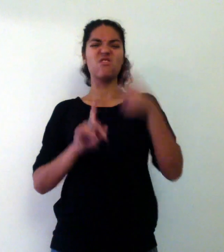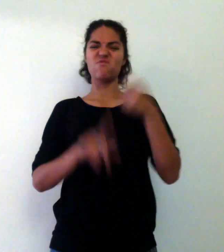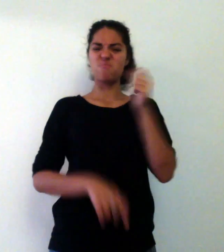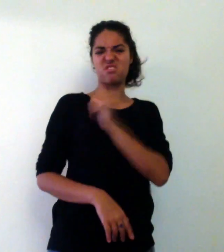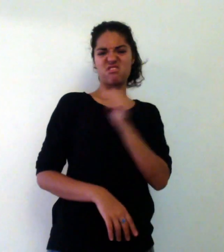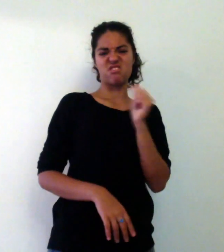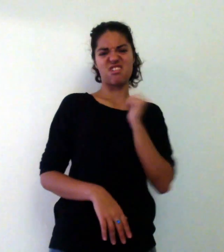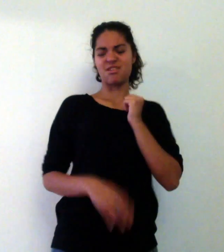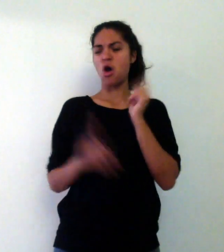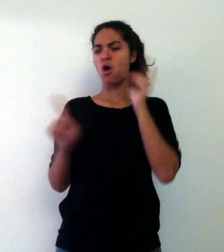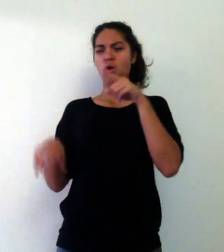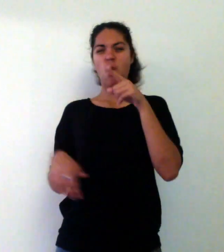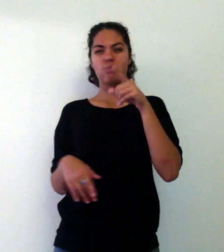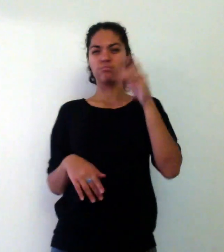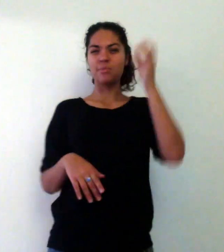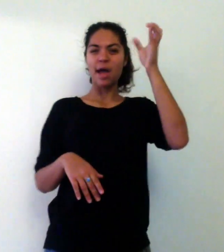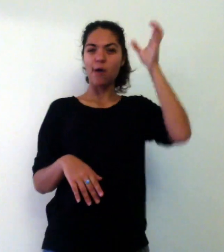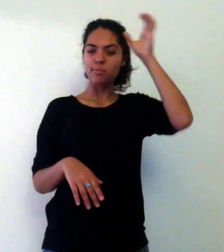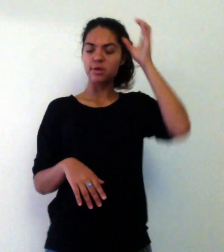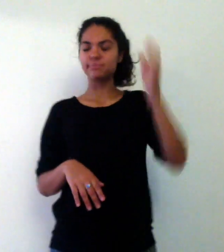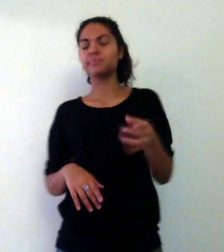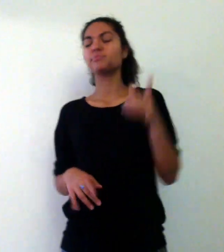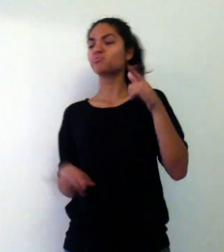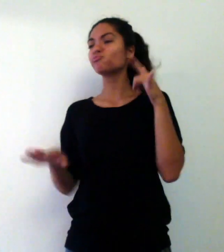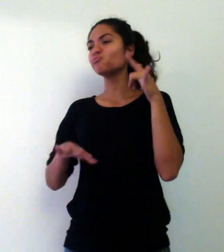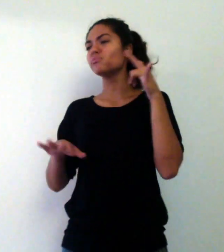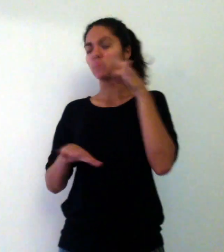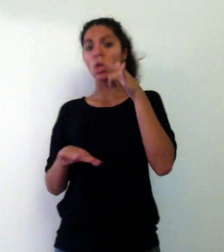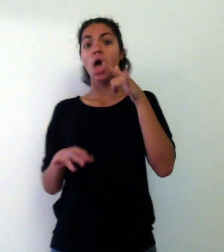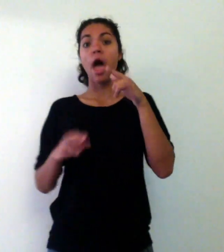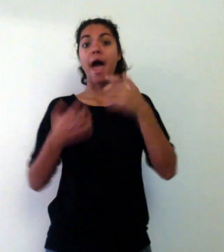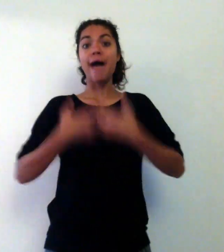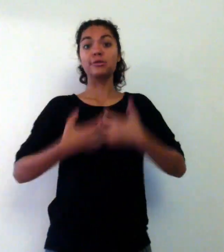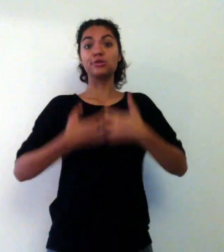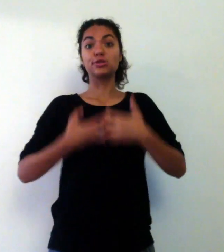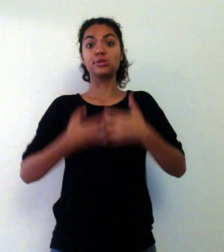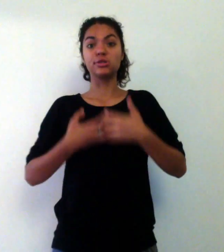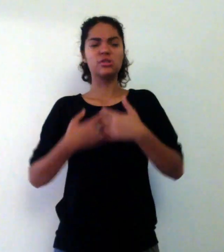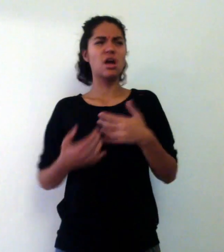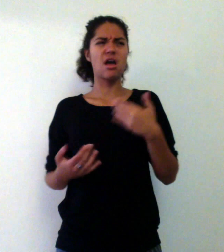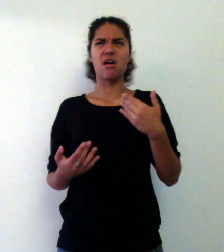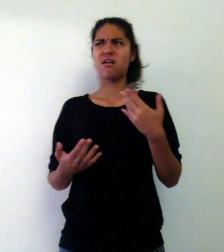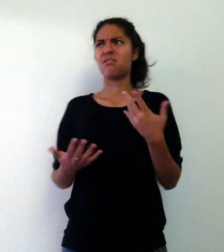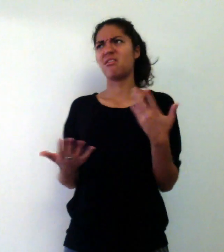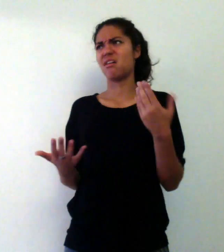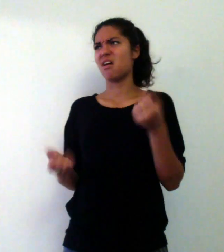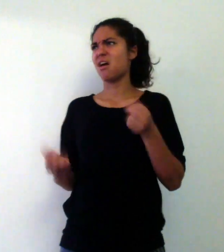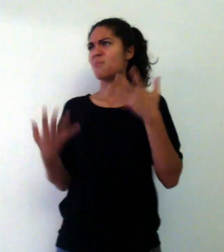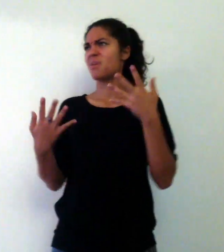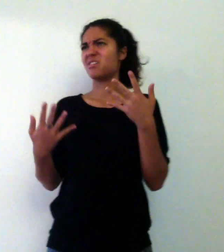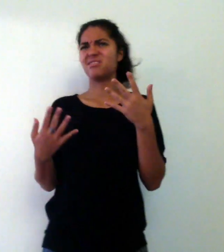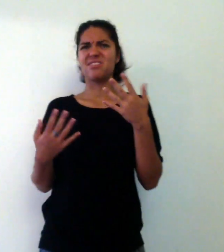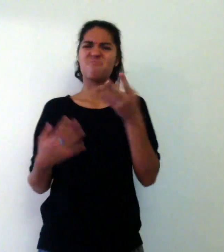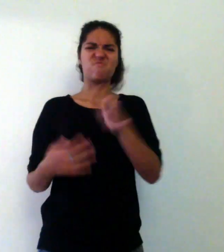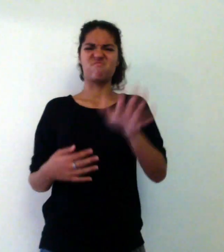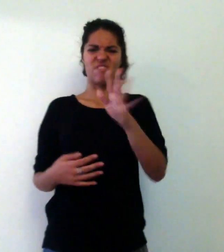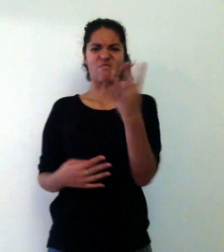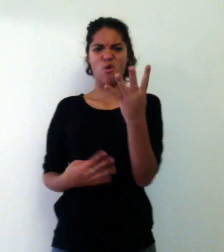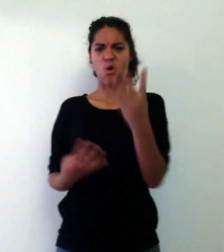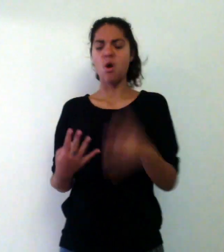Halfway over the water, they lost power in one engine. I don't recall how many, but probably a 4-engine plane. One by one, each engine began